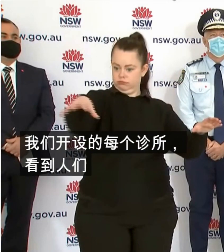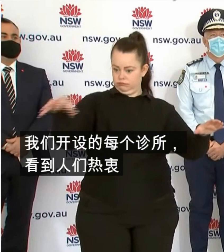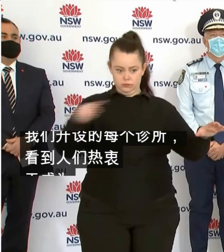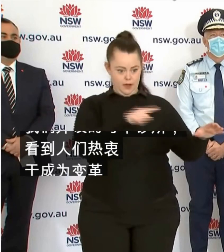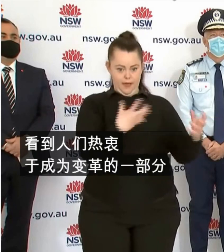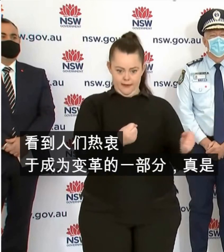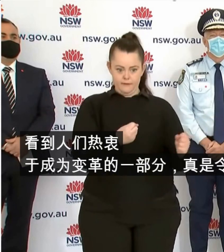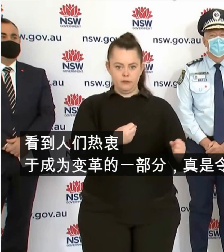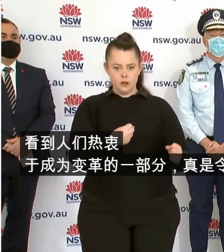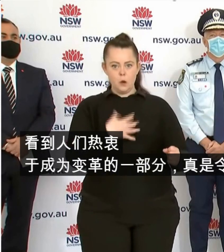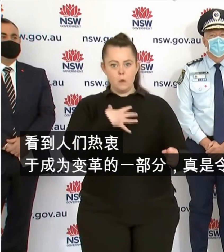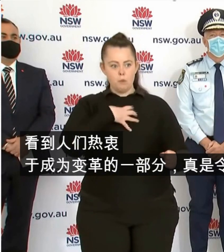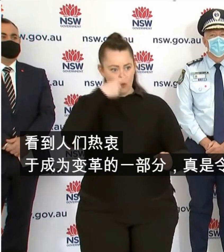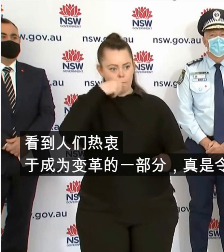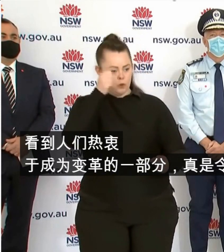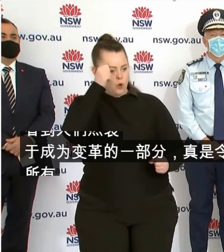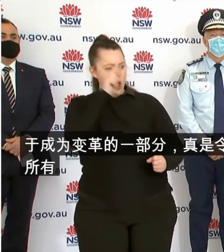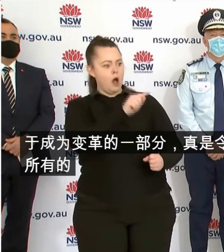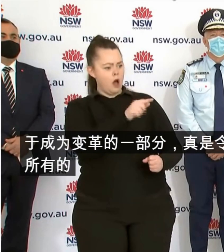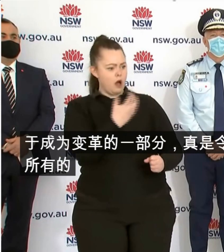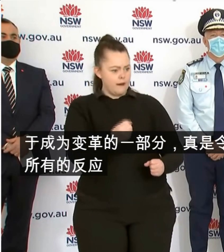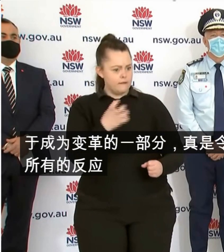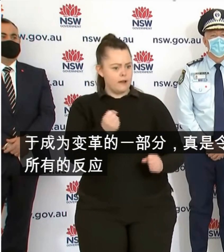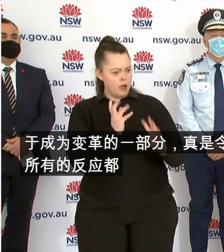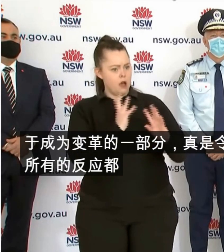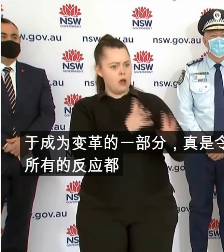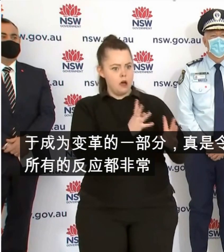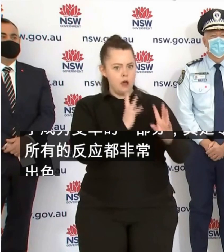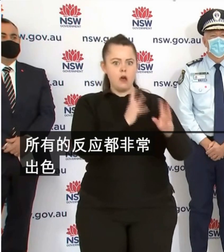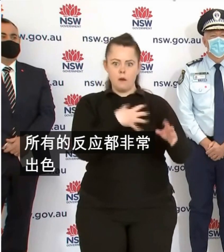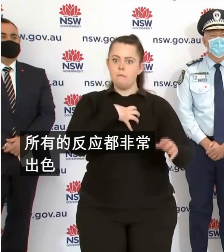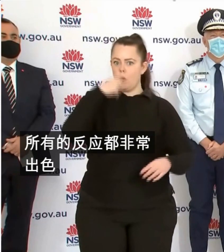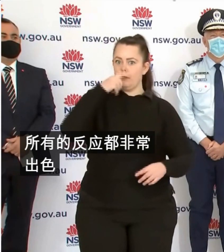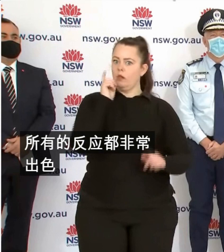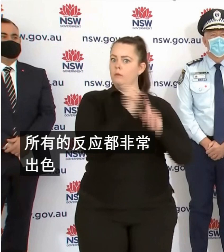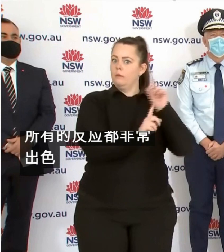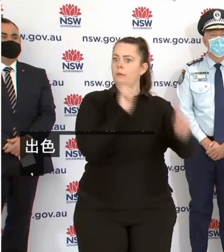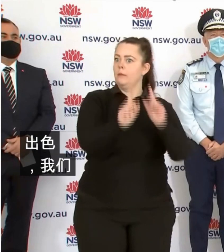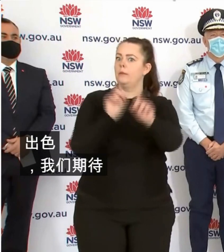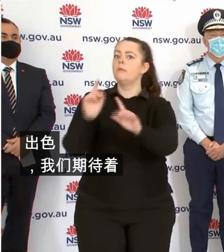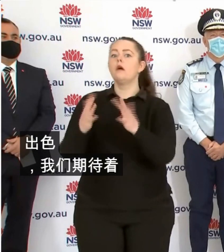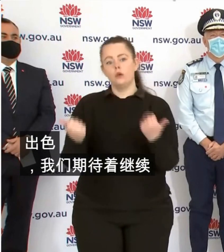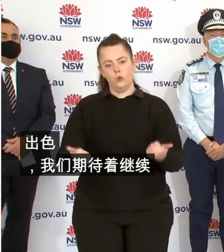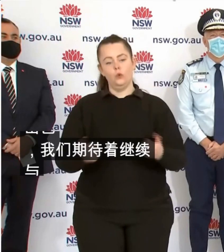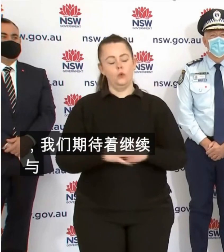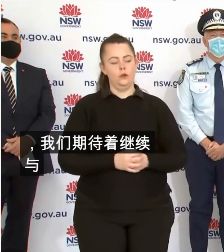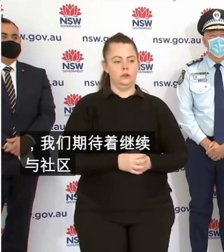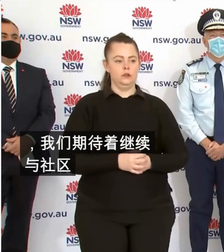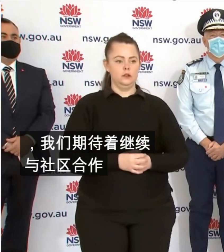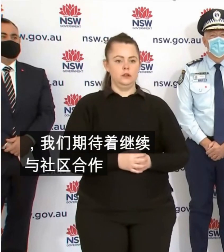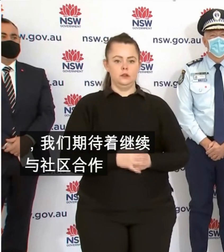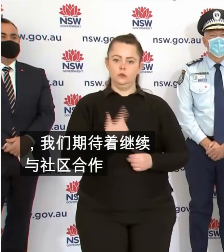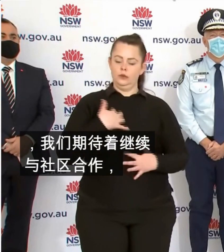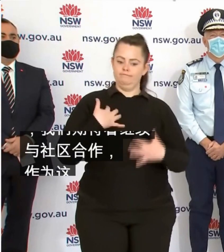that people are keen to be a part of the change. All in all, the response has been outstanding, and we look forward to continue collaborating